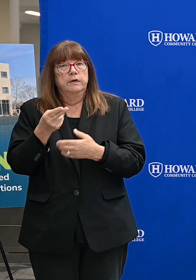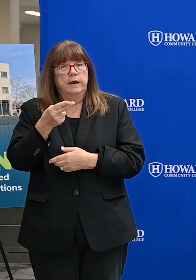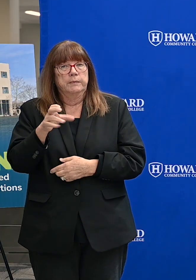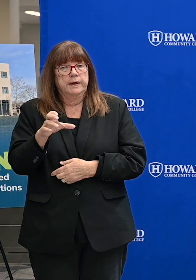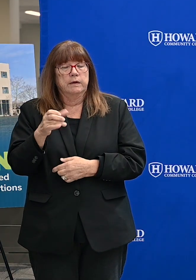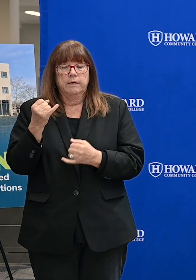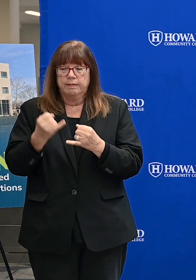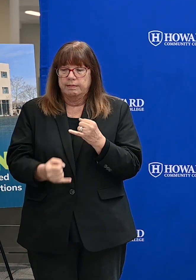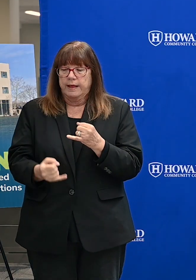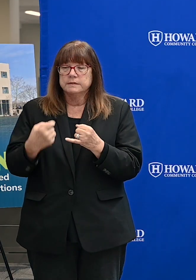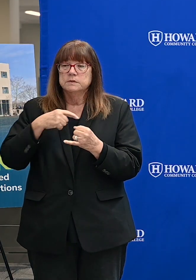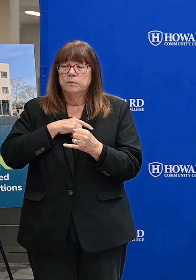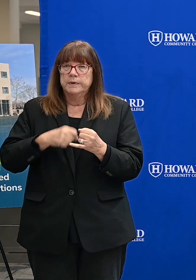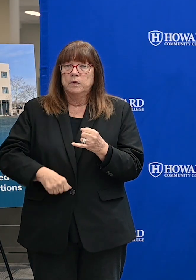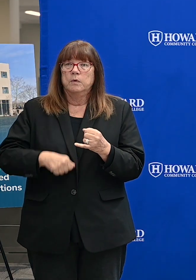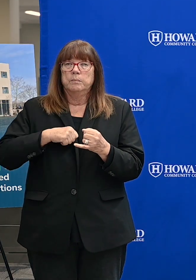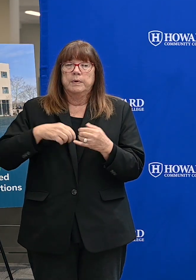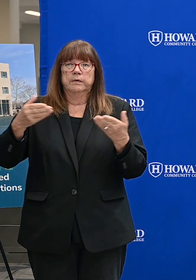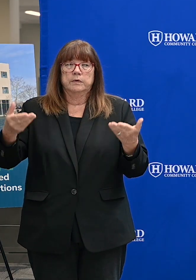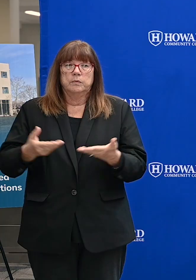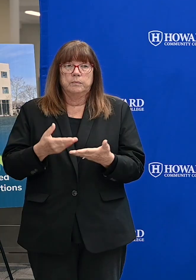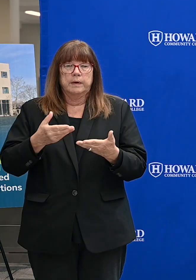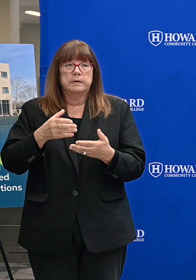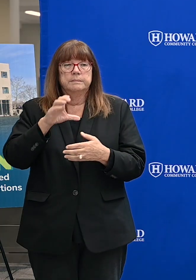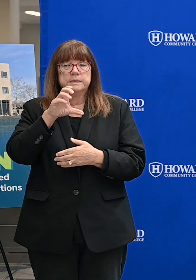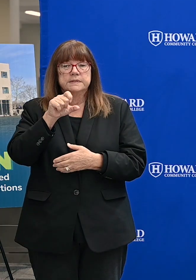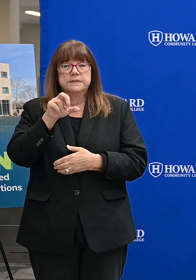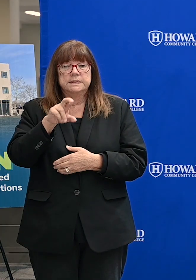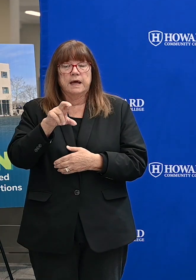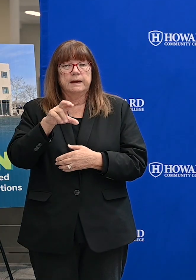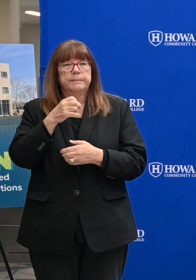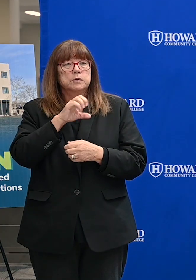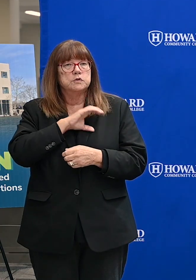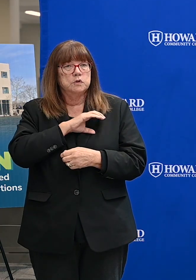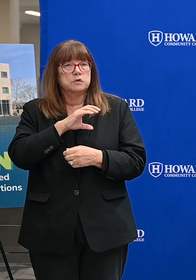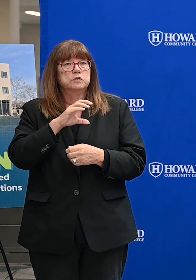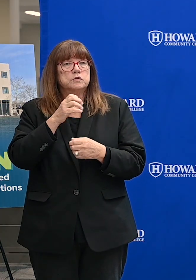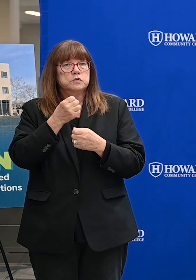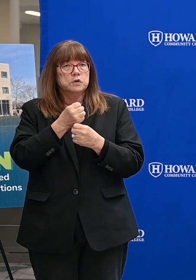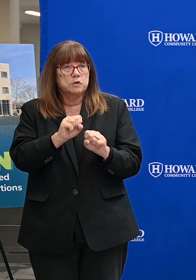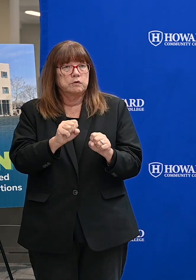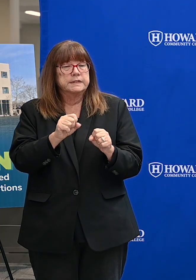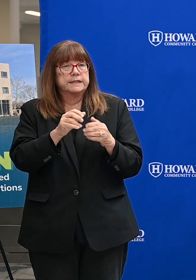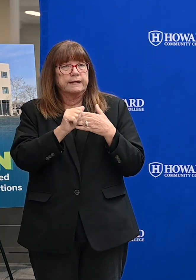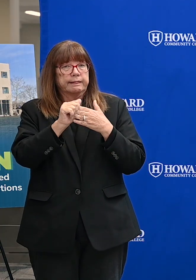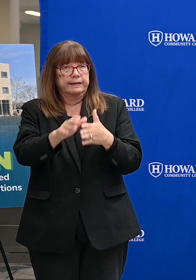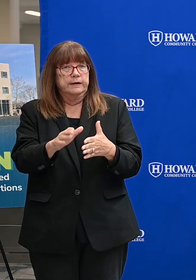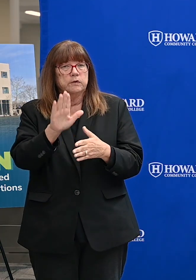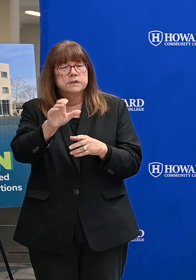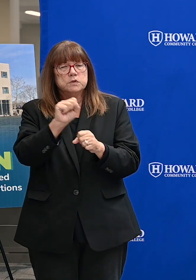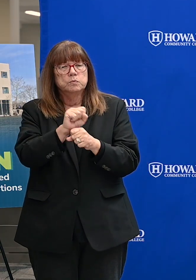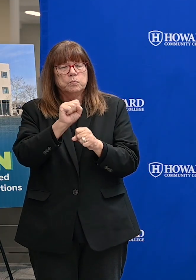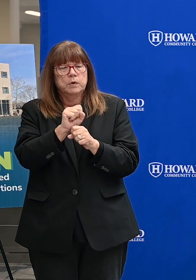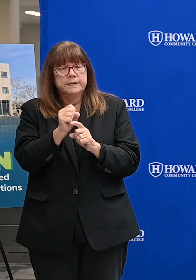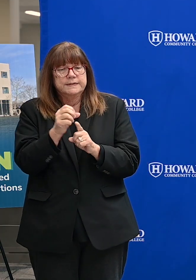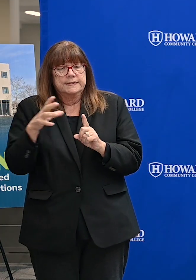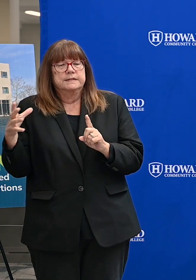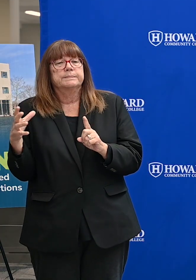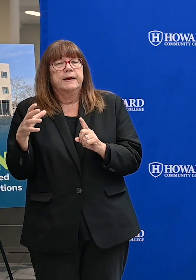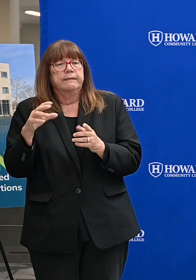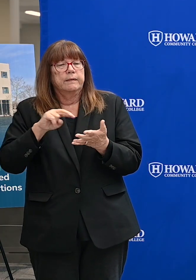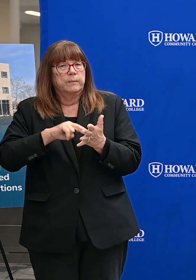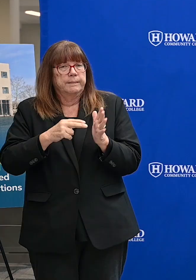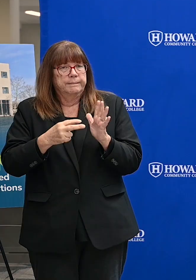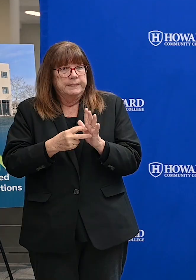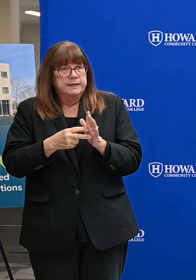certainly not least, we are proud to welcome a cybersecurity leader whose work is expanding the definition of trades and showing